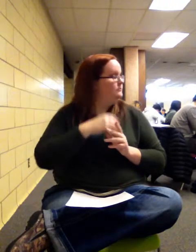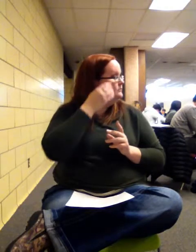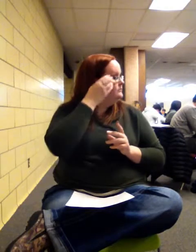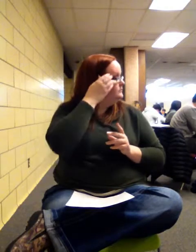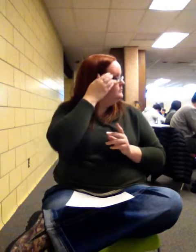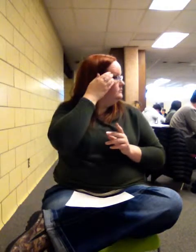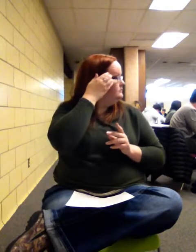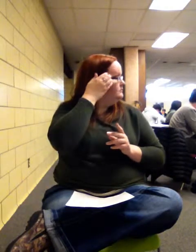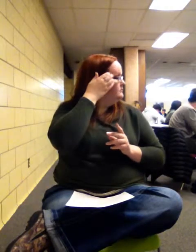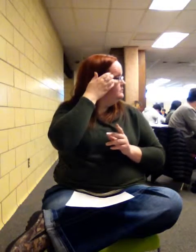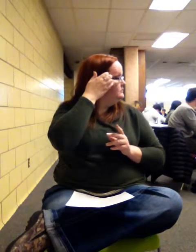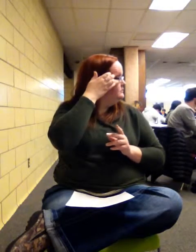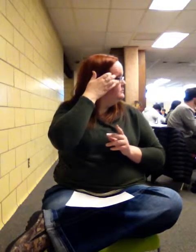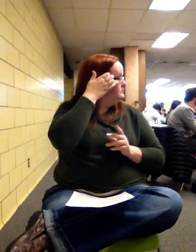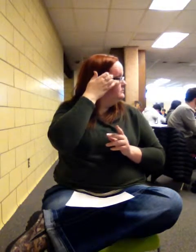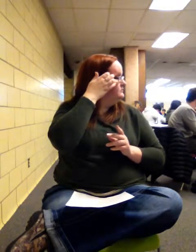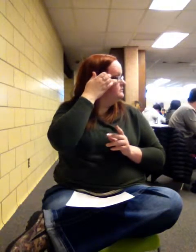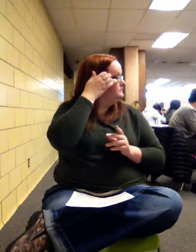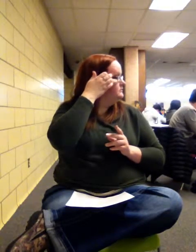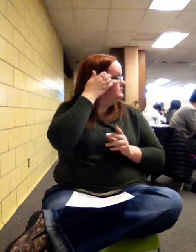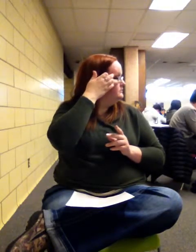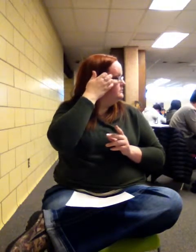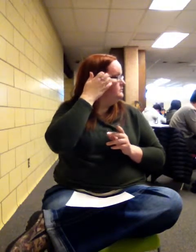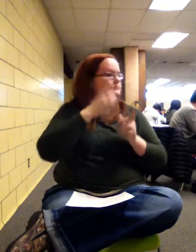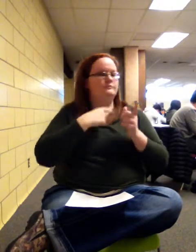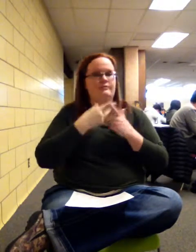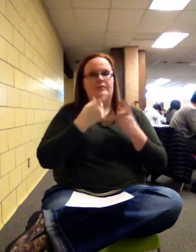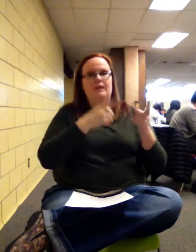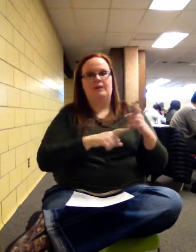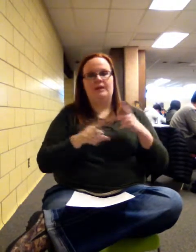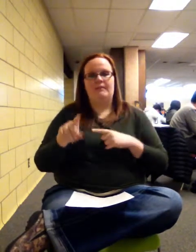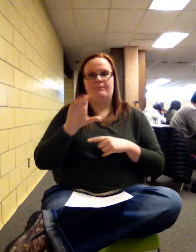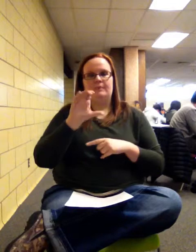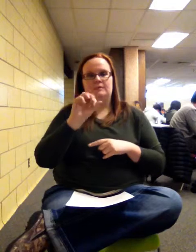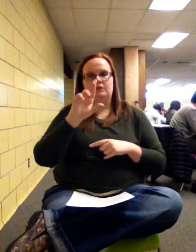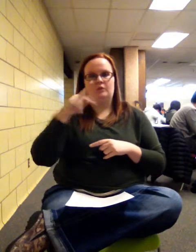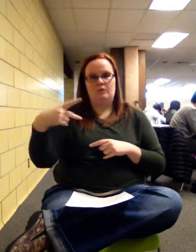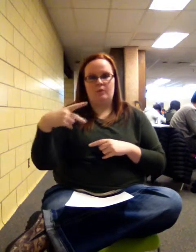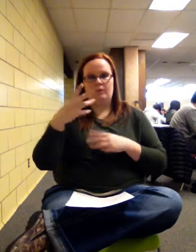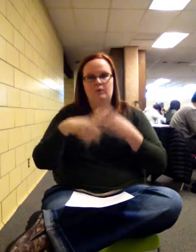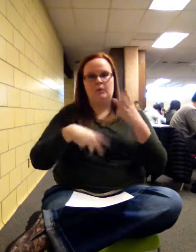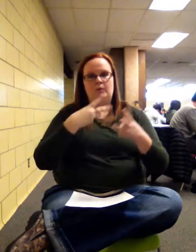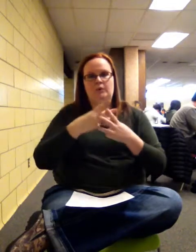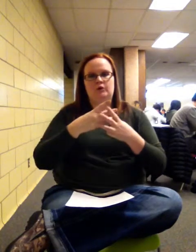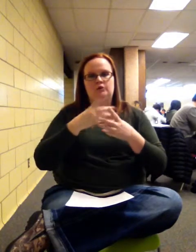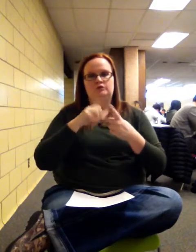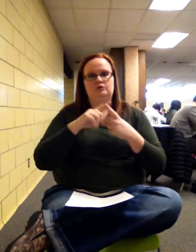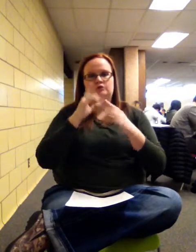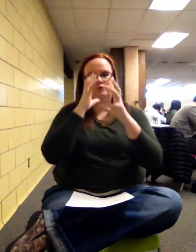So what's going to happen then in the corporate world, in order to attract people who are the net